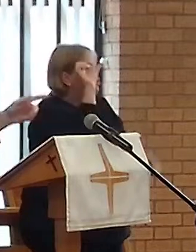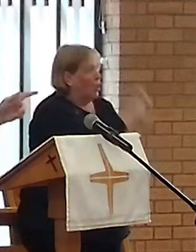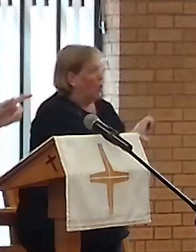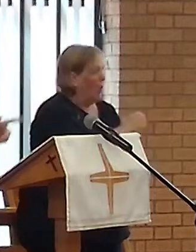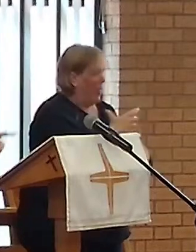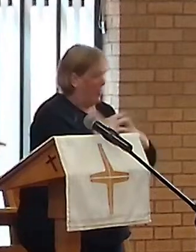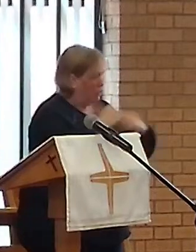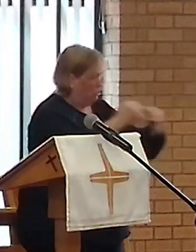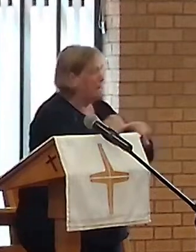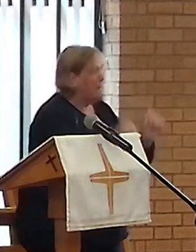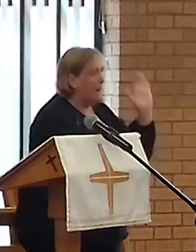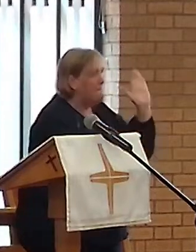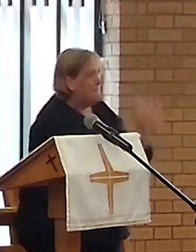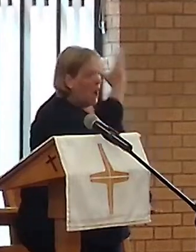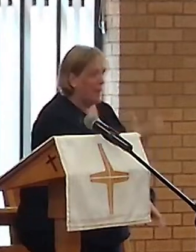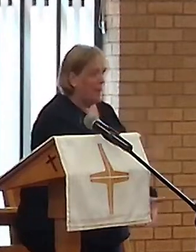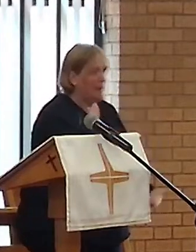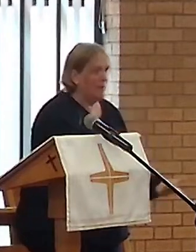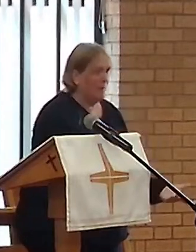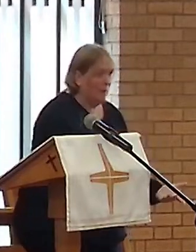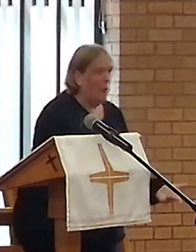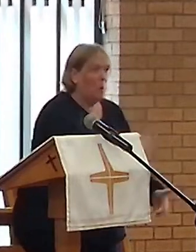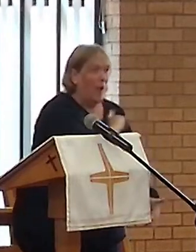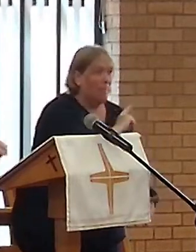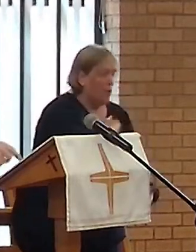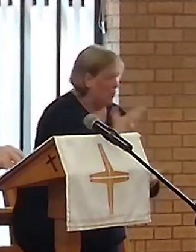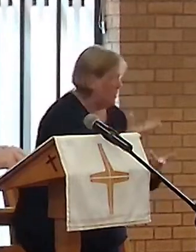lose the jumper, you might find it again.